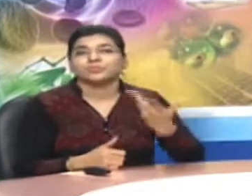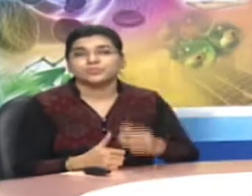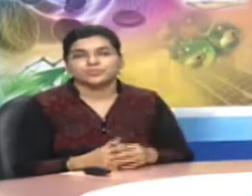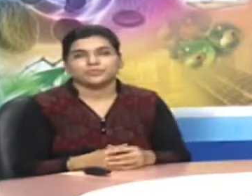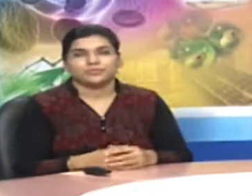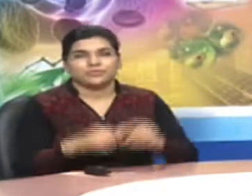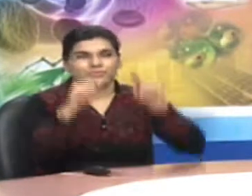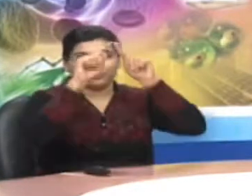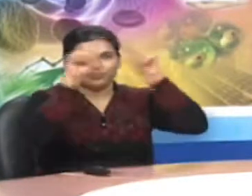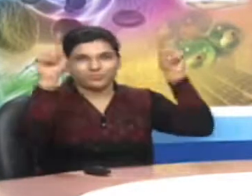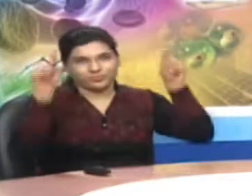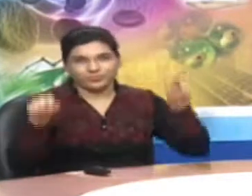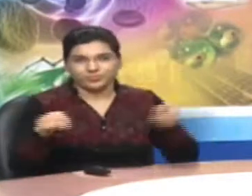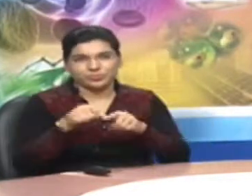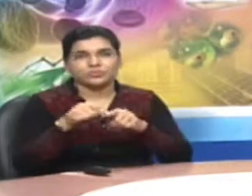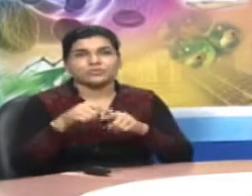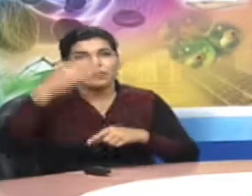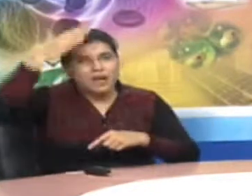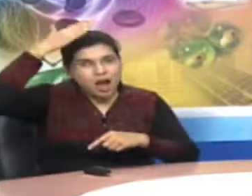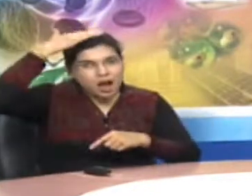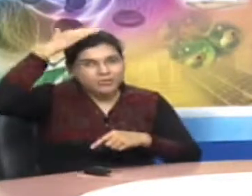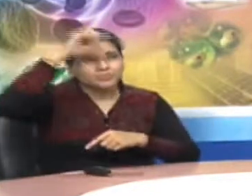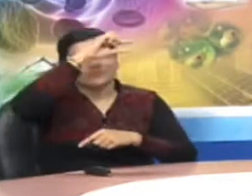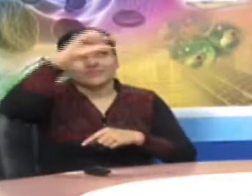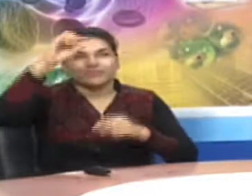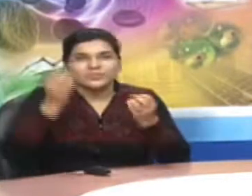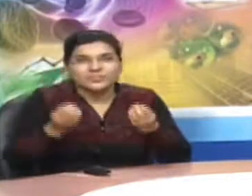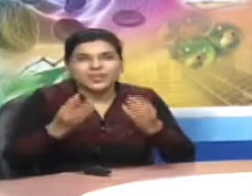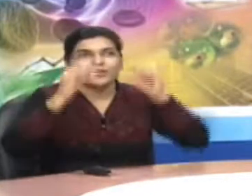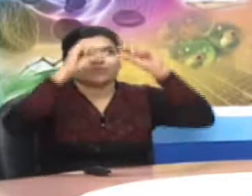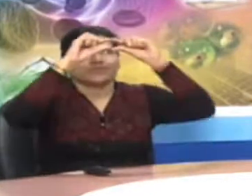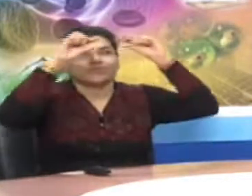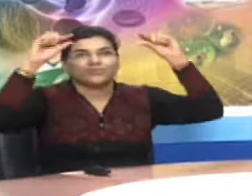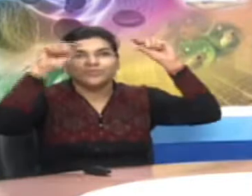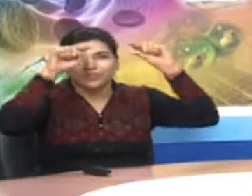types. First is title slide,